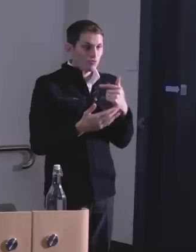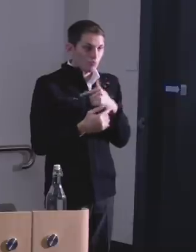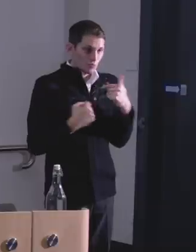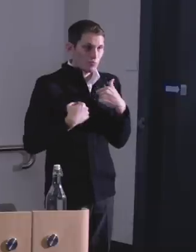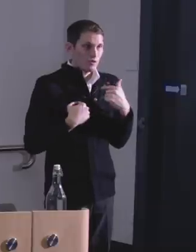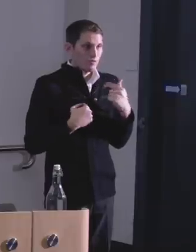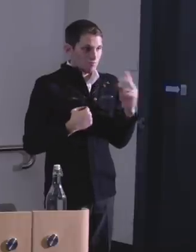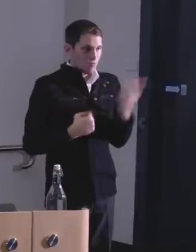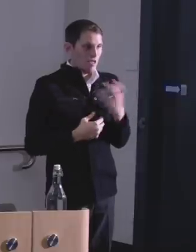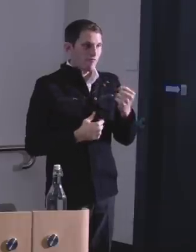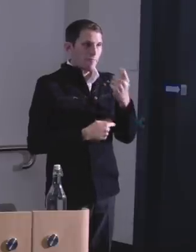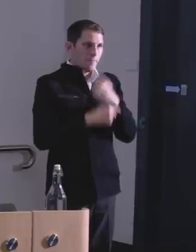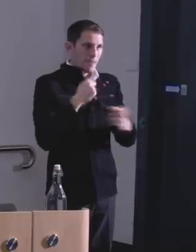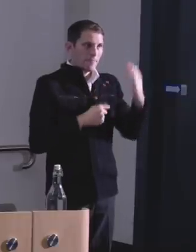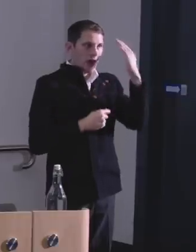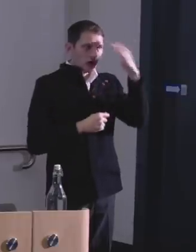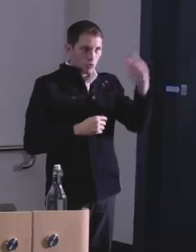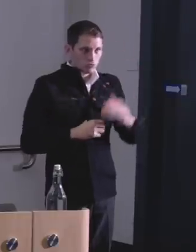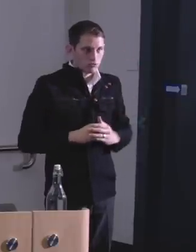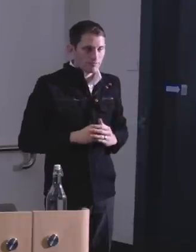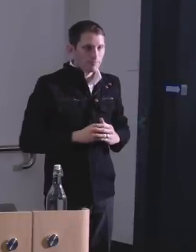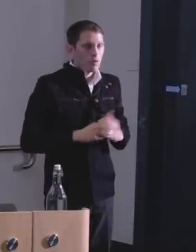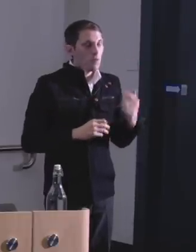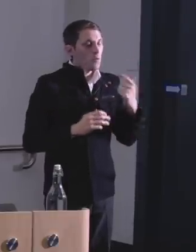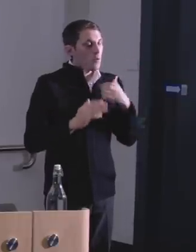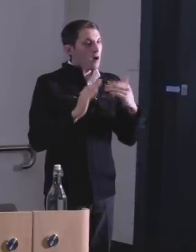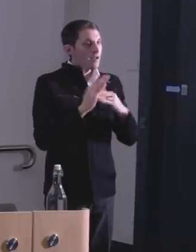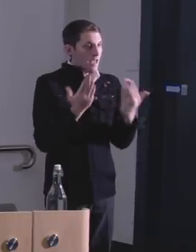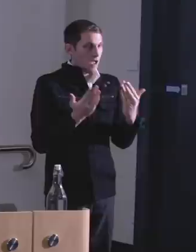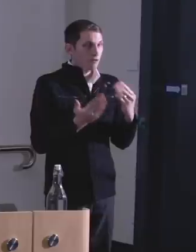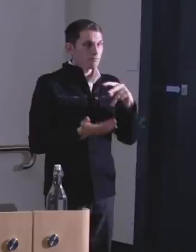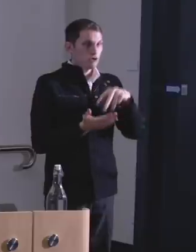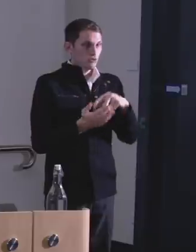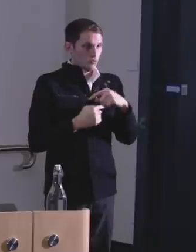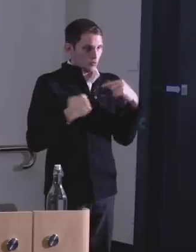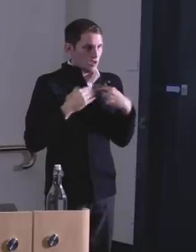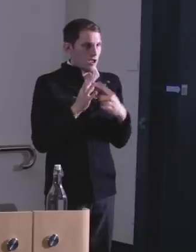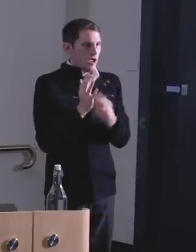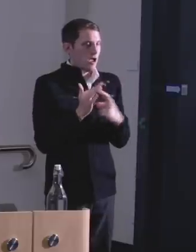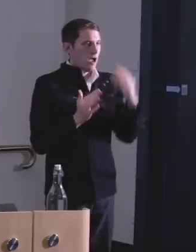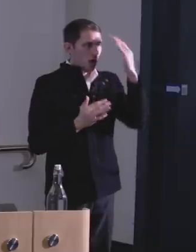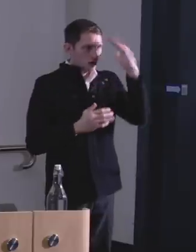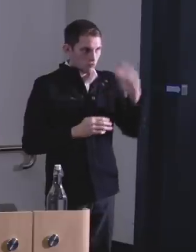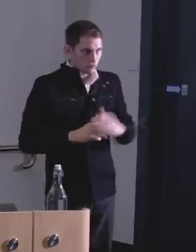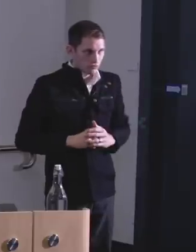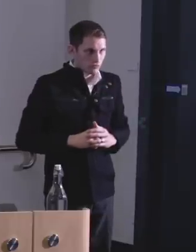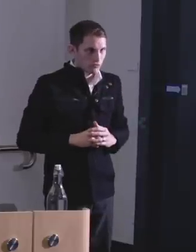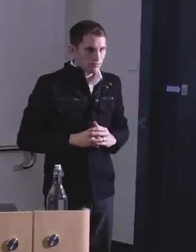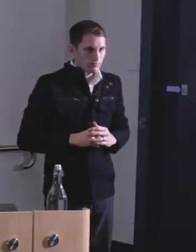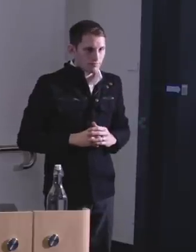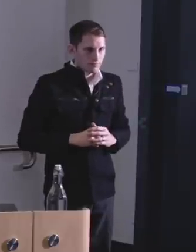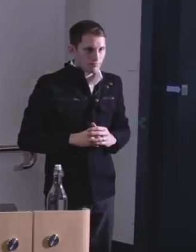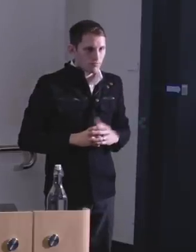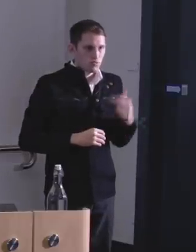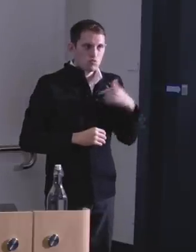adults. We are at a position where we are adults. We should not be harking back